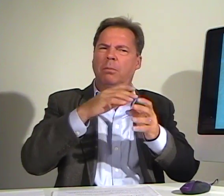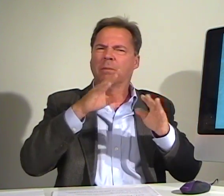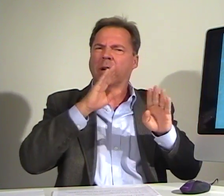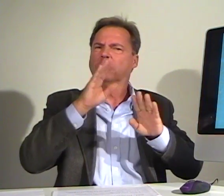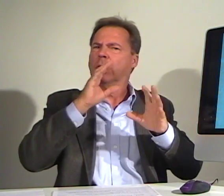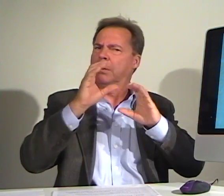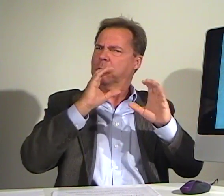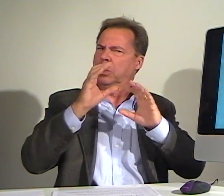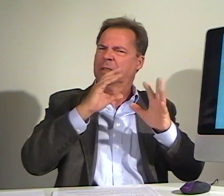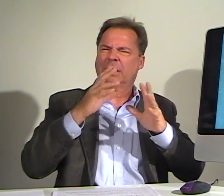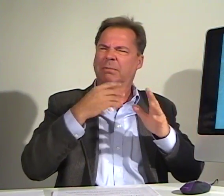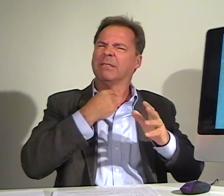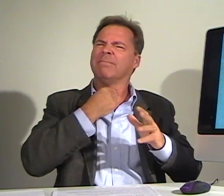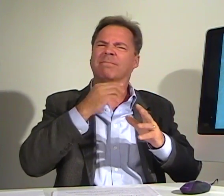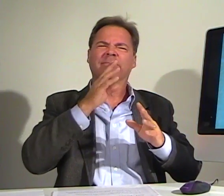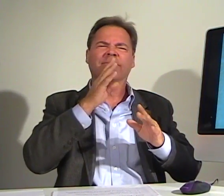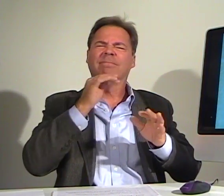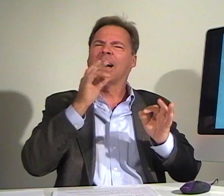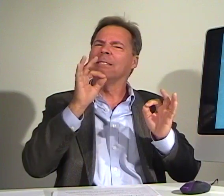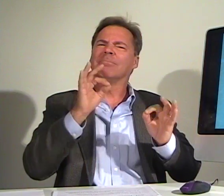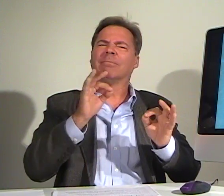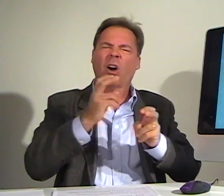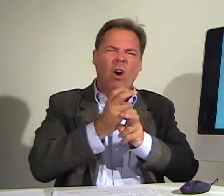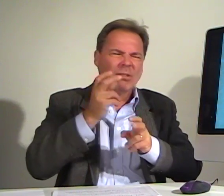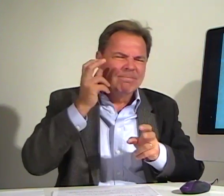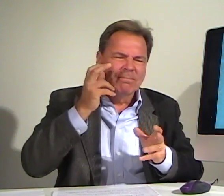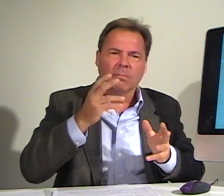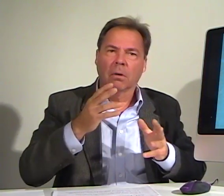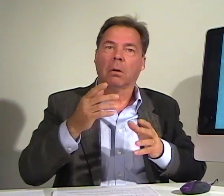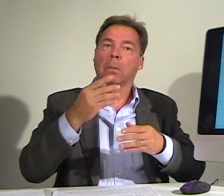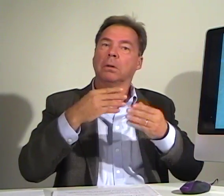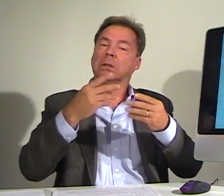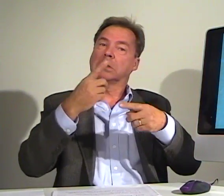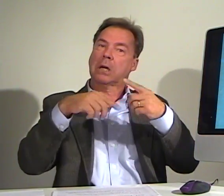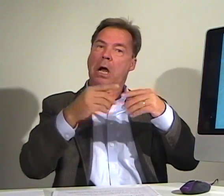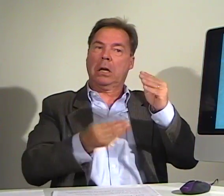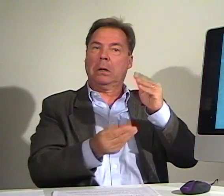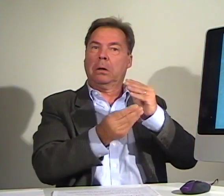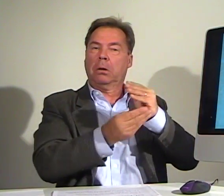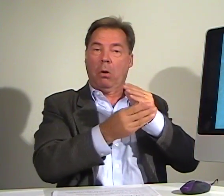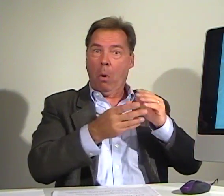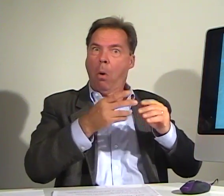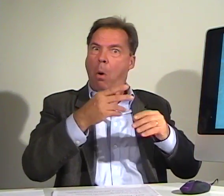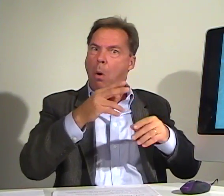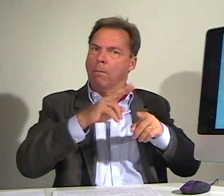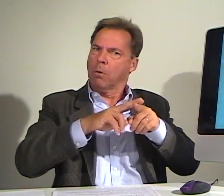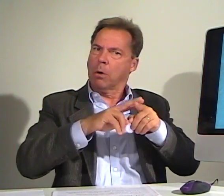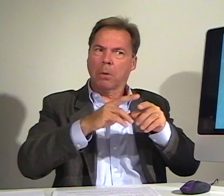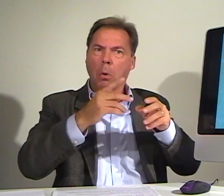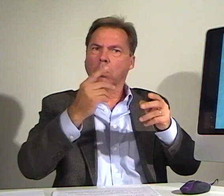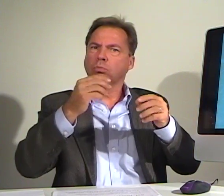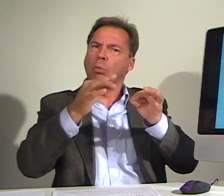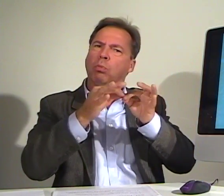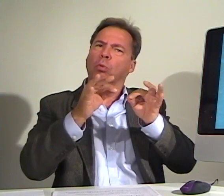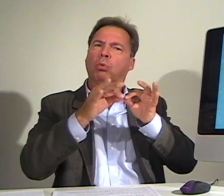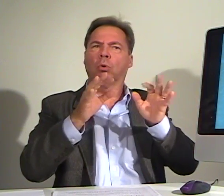they become frustrated with their lack of communication with adults, and therefore many parents are supplementing with